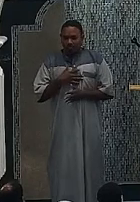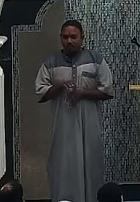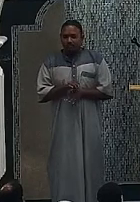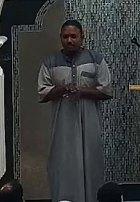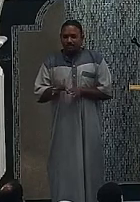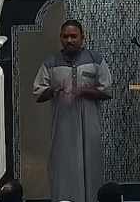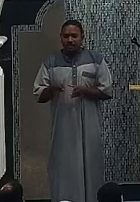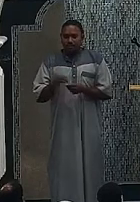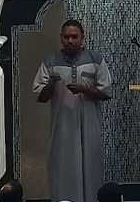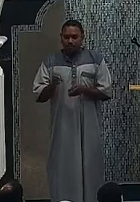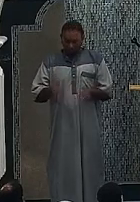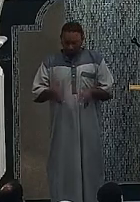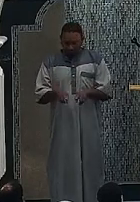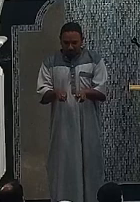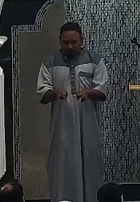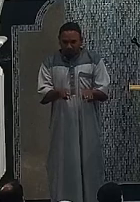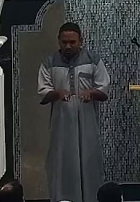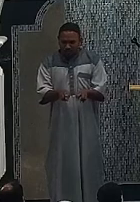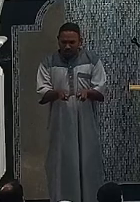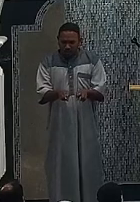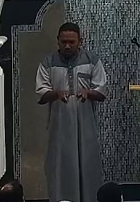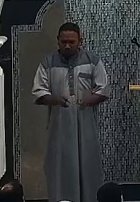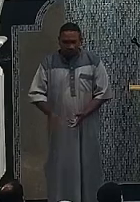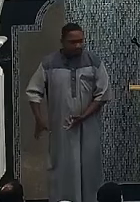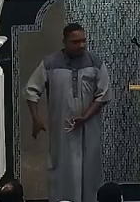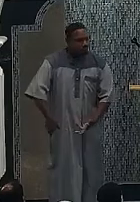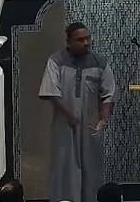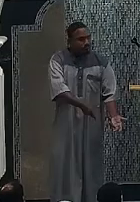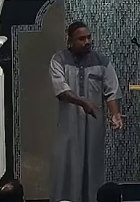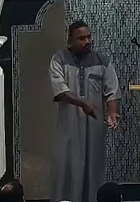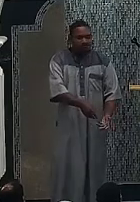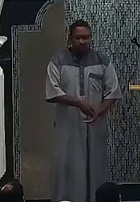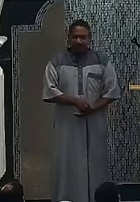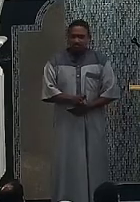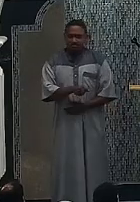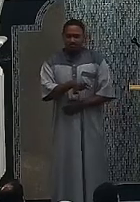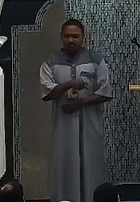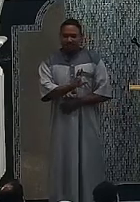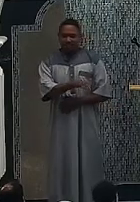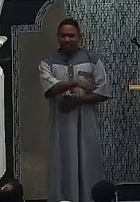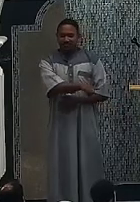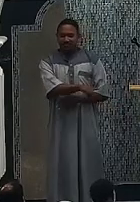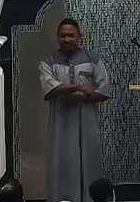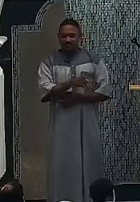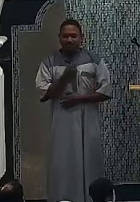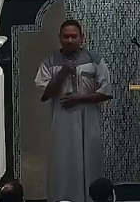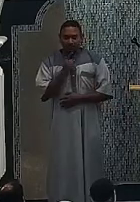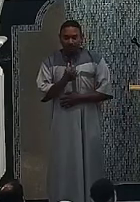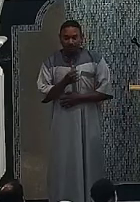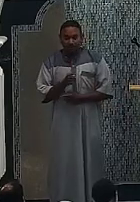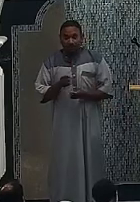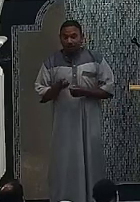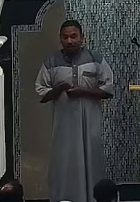Muslim community. But the only way to achieve that is to get your assistance.